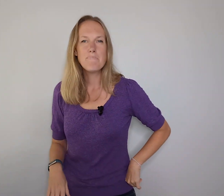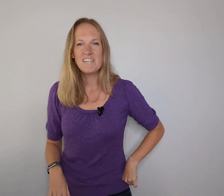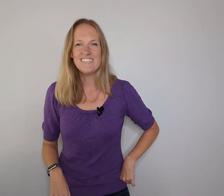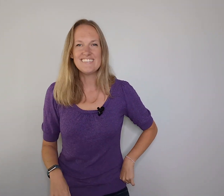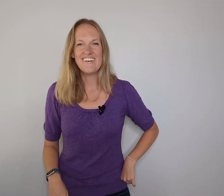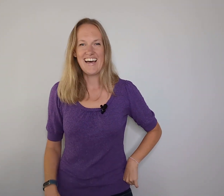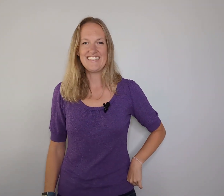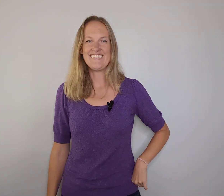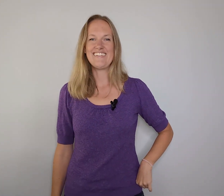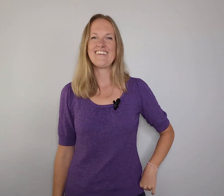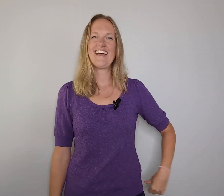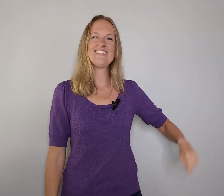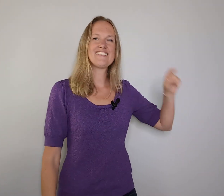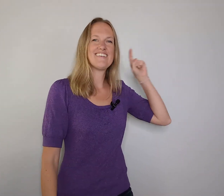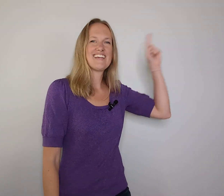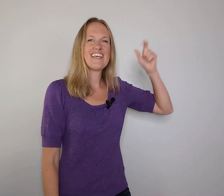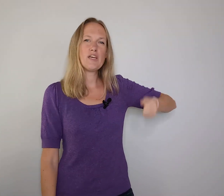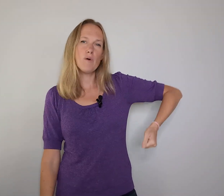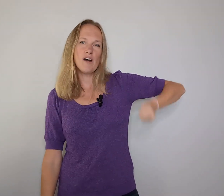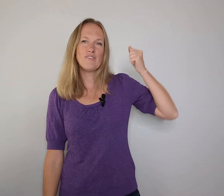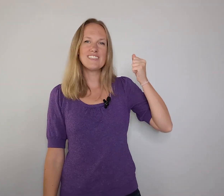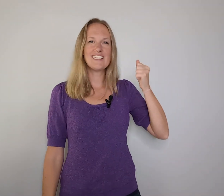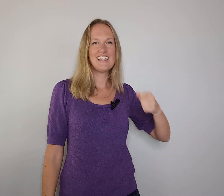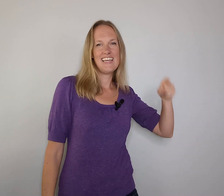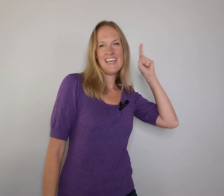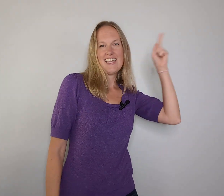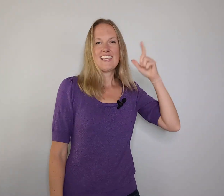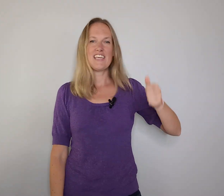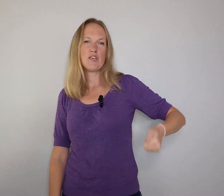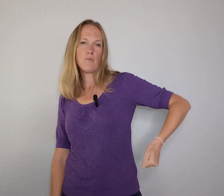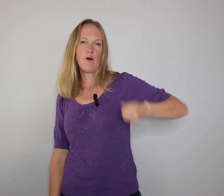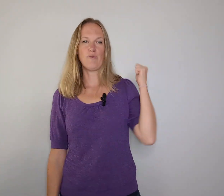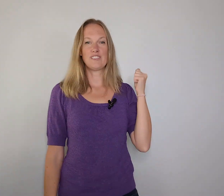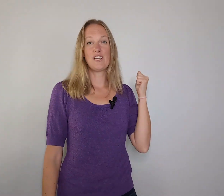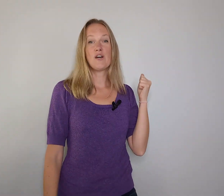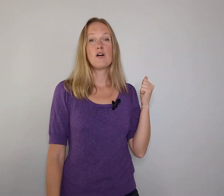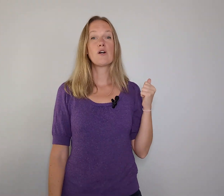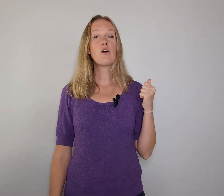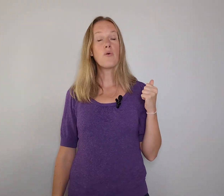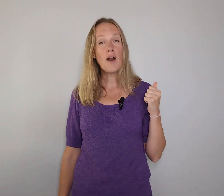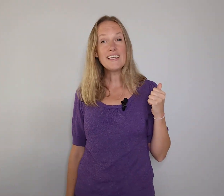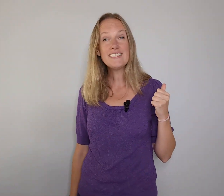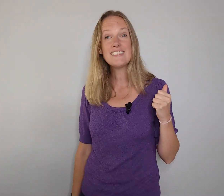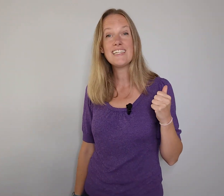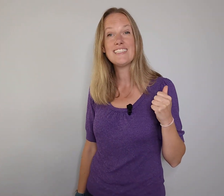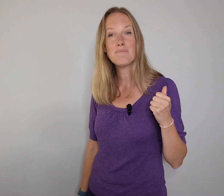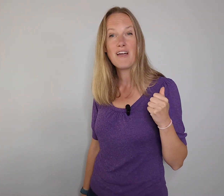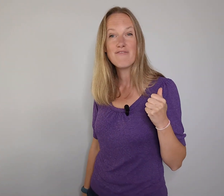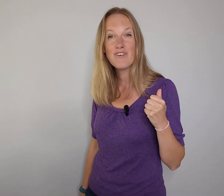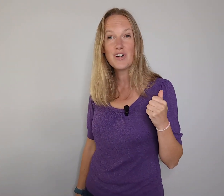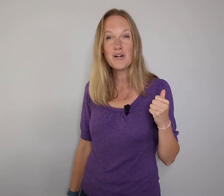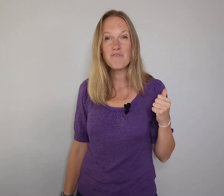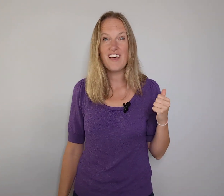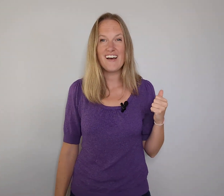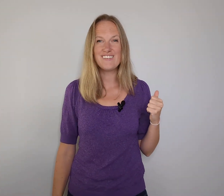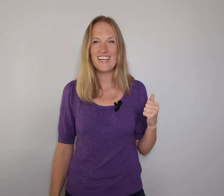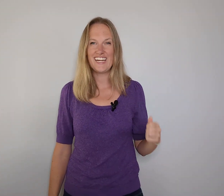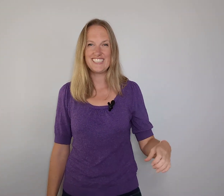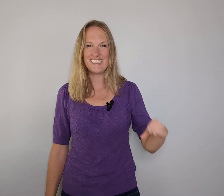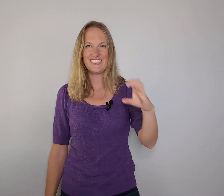But you'll know how to do it. Okay? So he won't. He won't. Christ is my firm foundation.